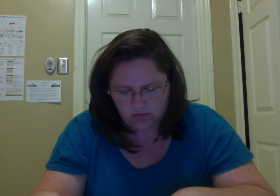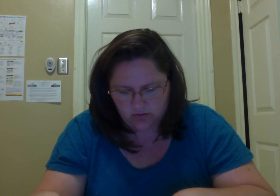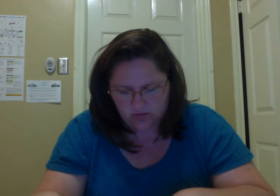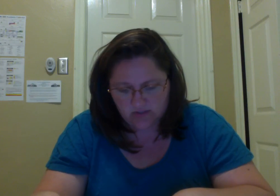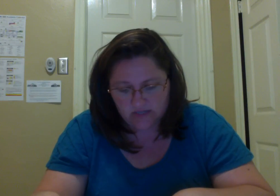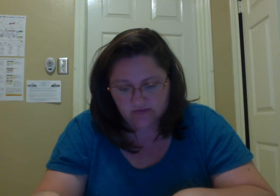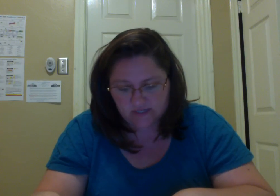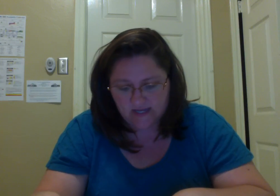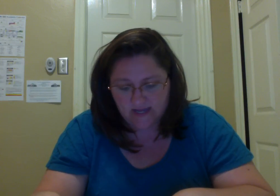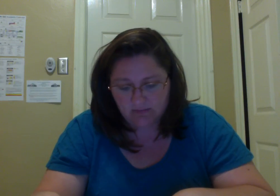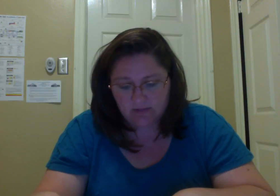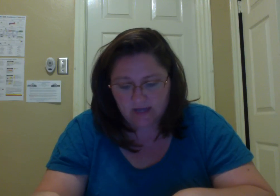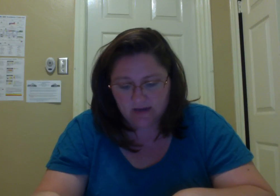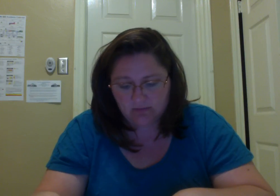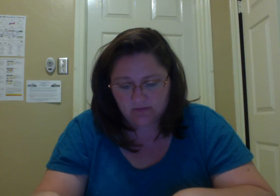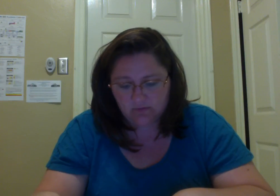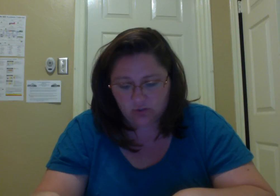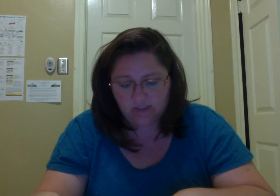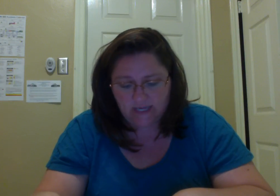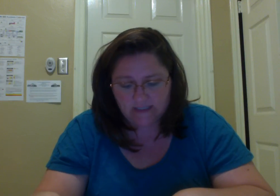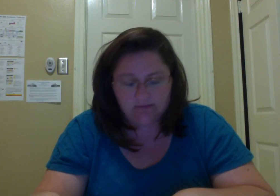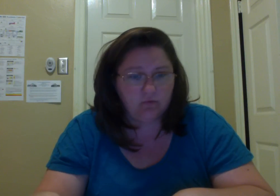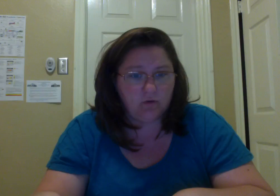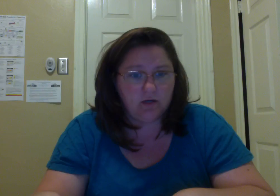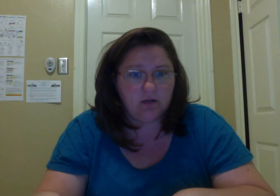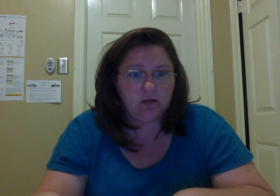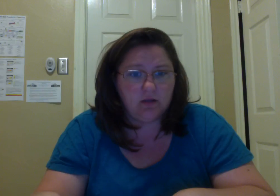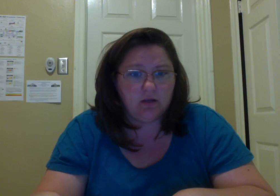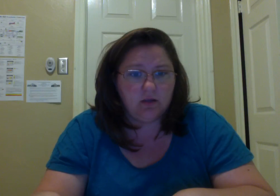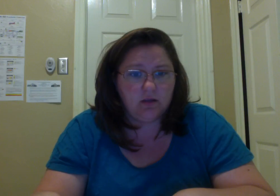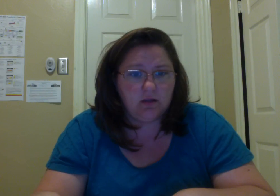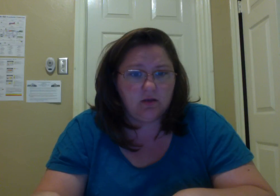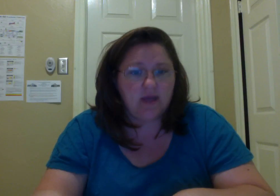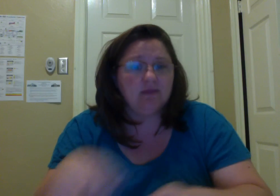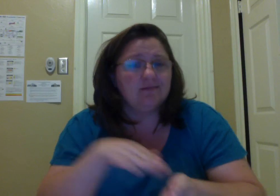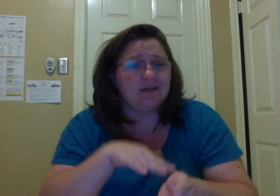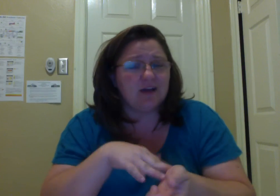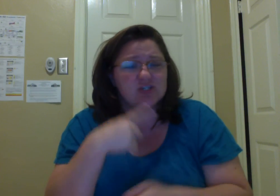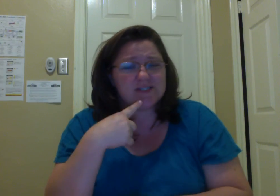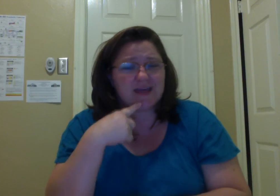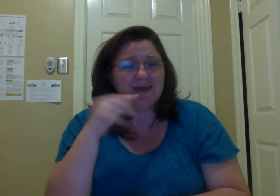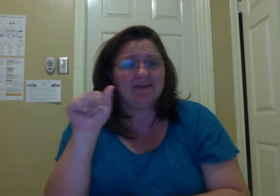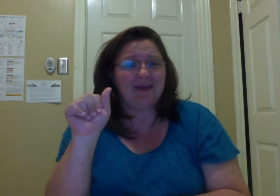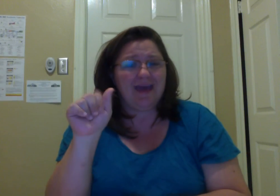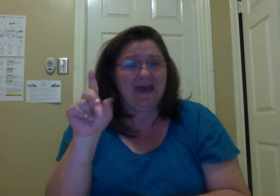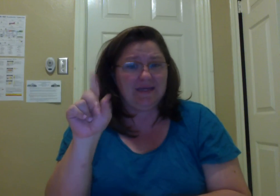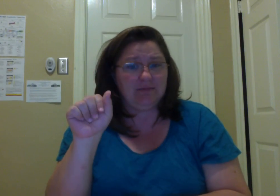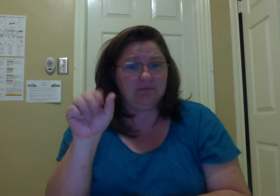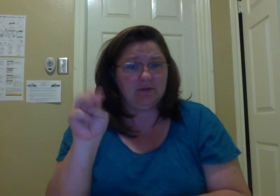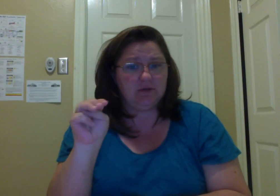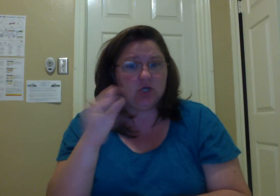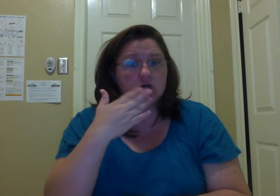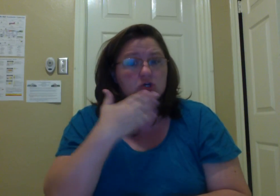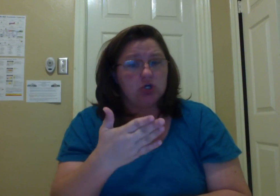the doctor said Adam is a good candidate for one. Okay, doctor said Adam,